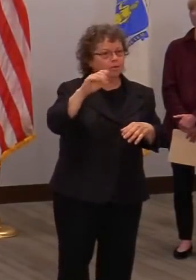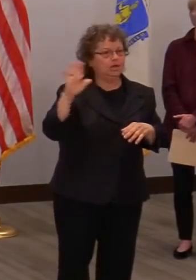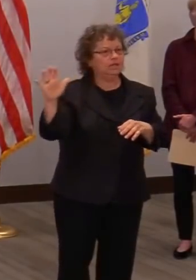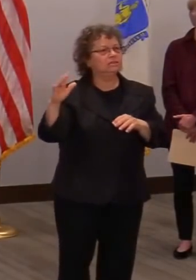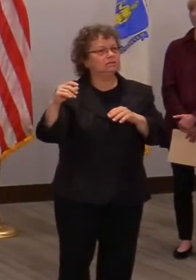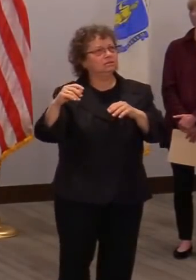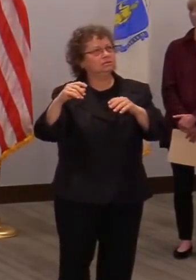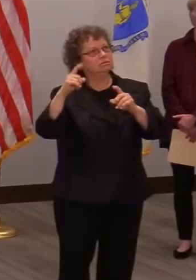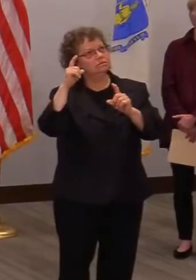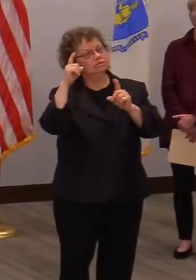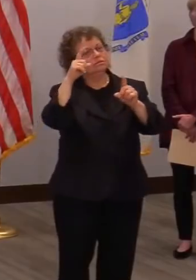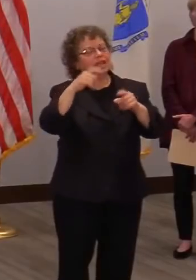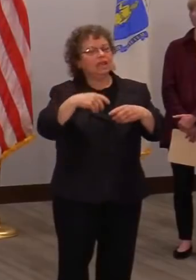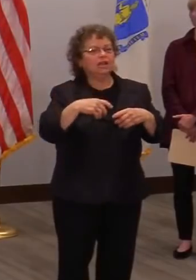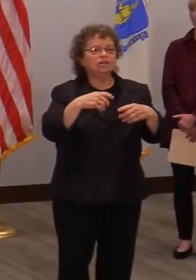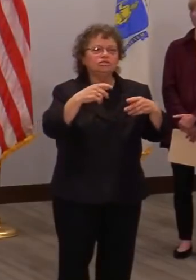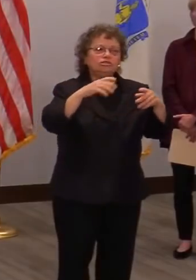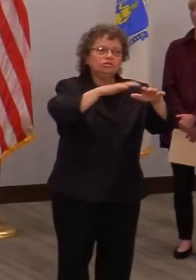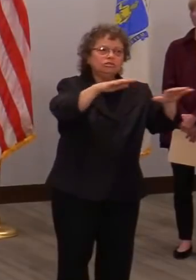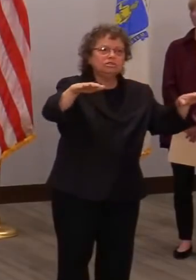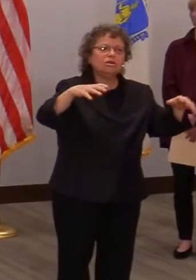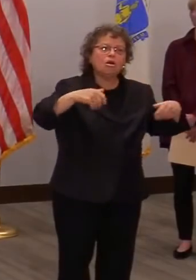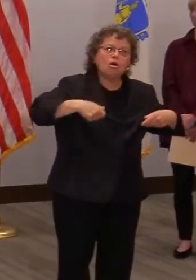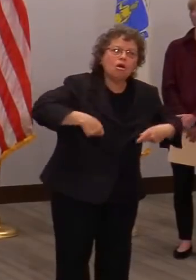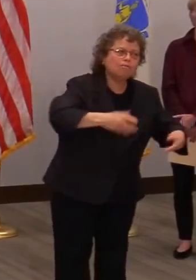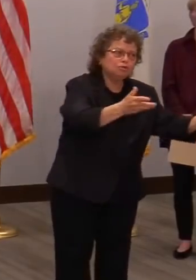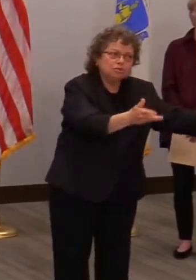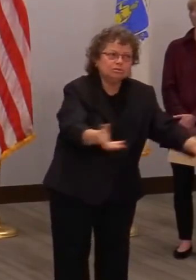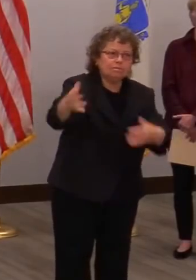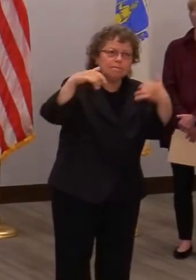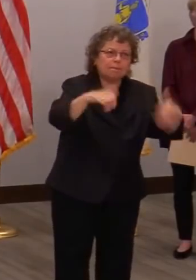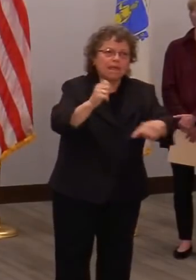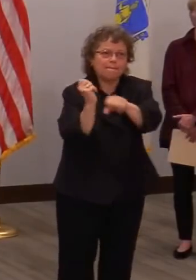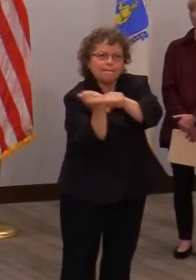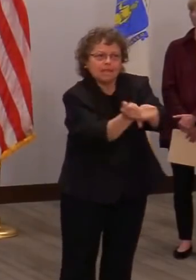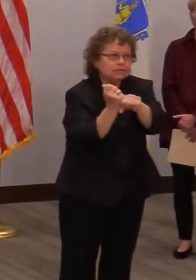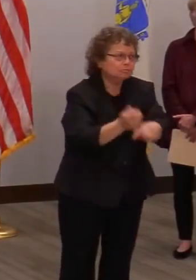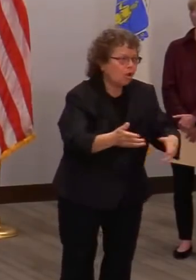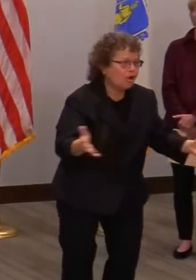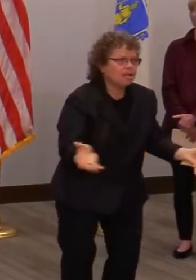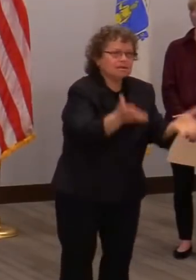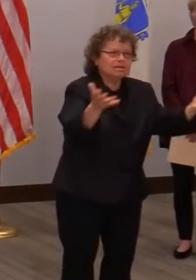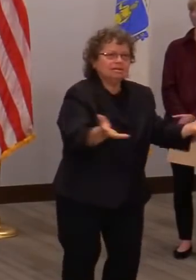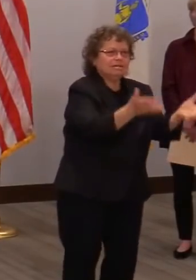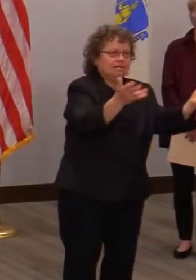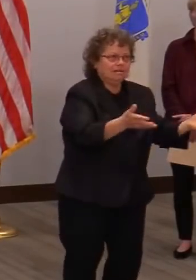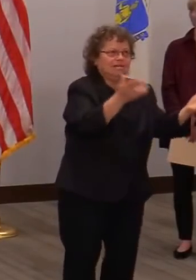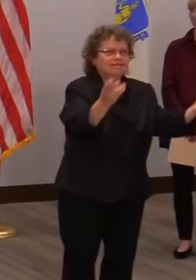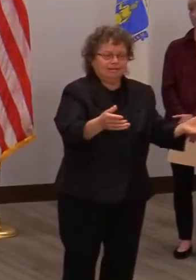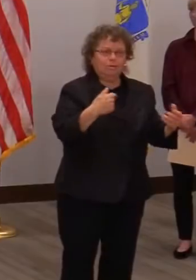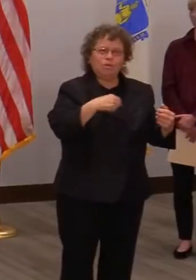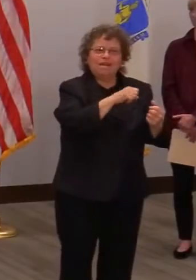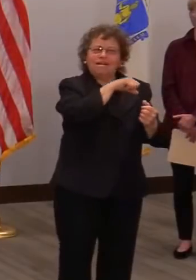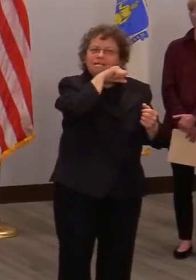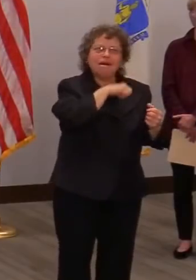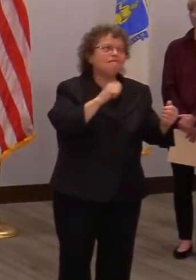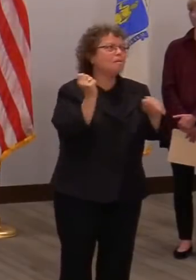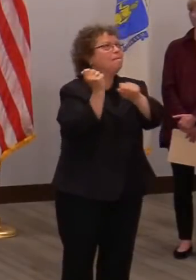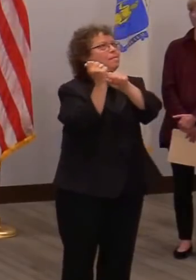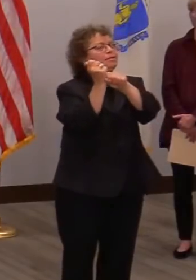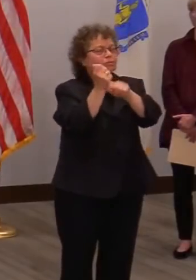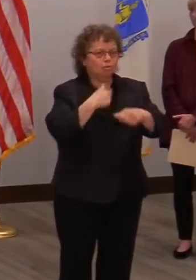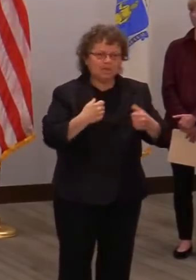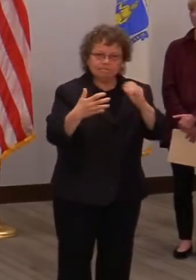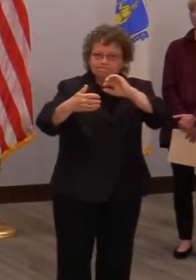giving kids the opportunity to play the game that we all love, and we are so proud to be their partners and support everything